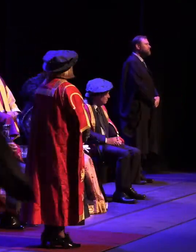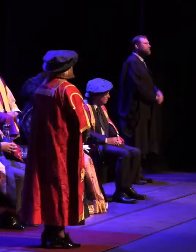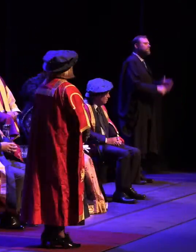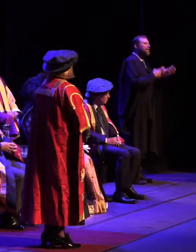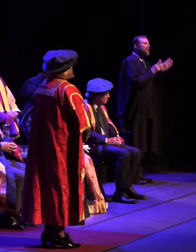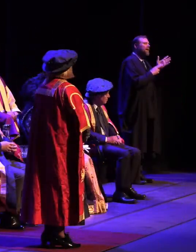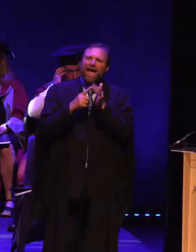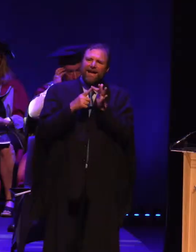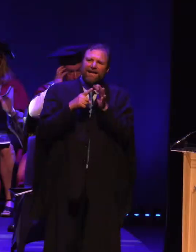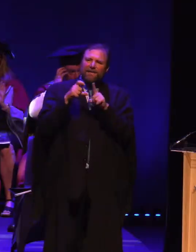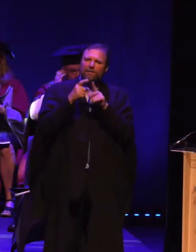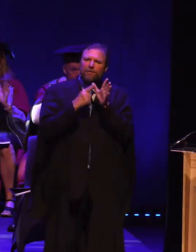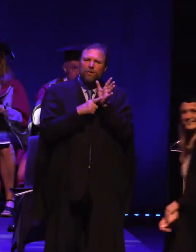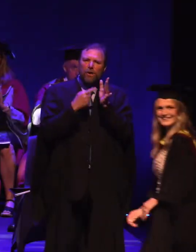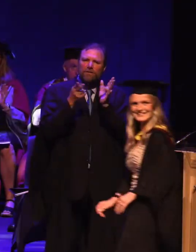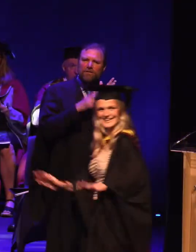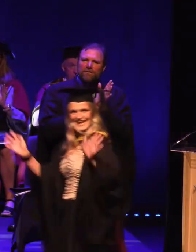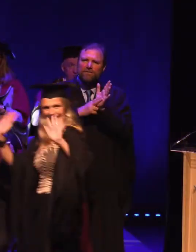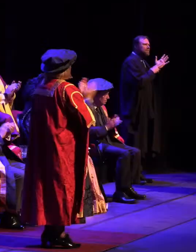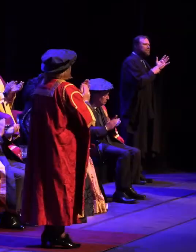Annie Dalton.